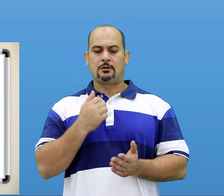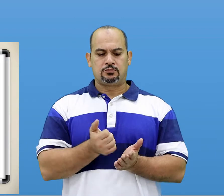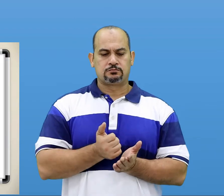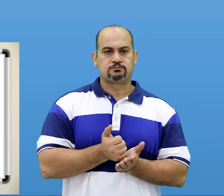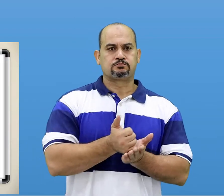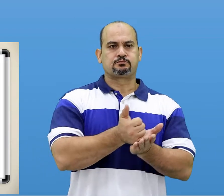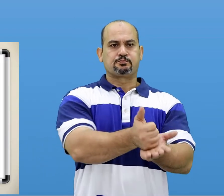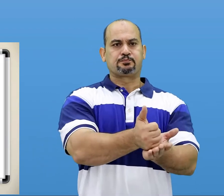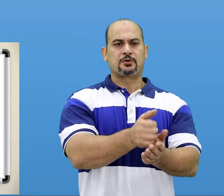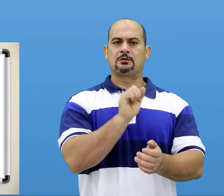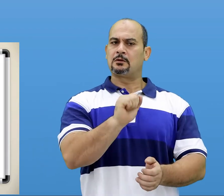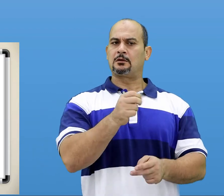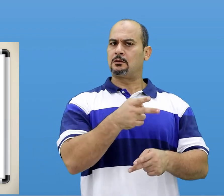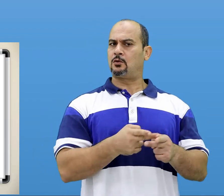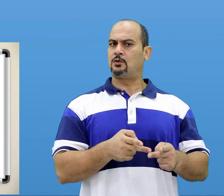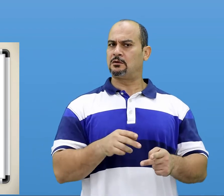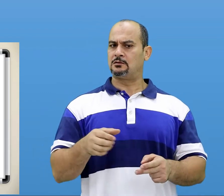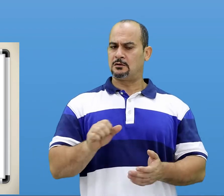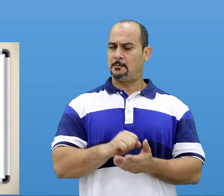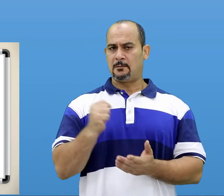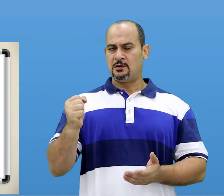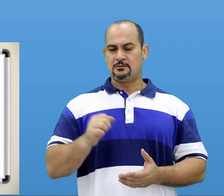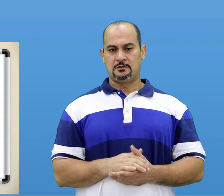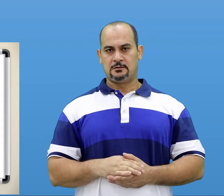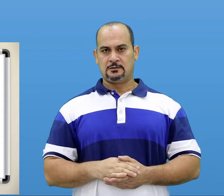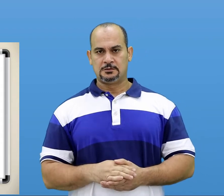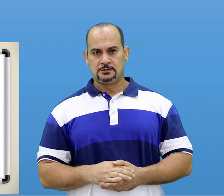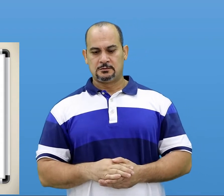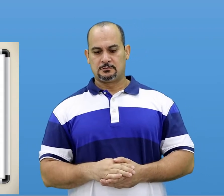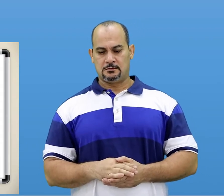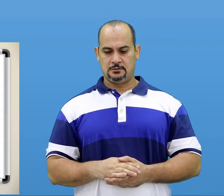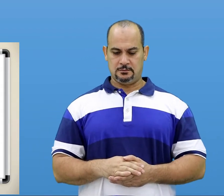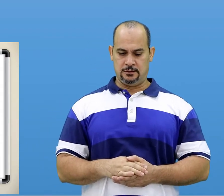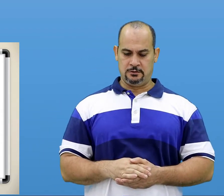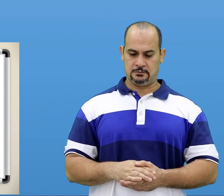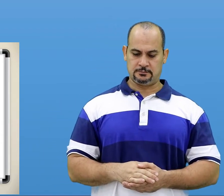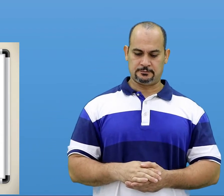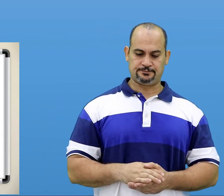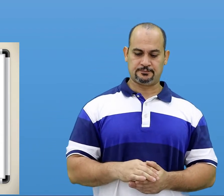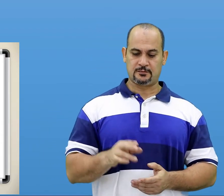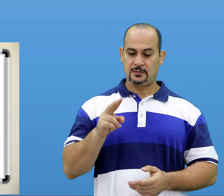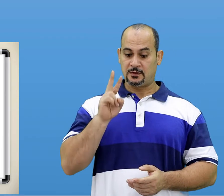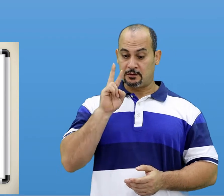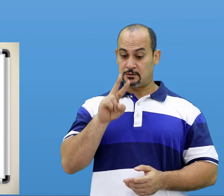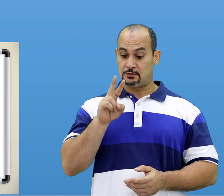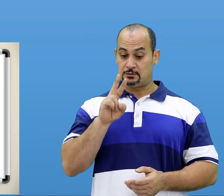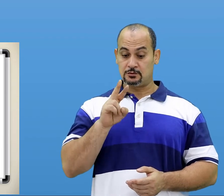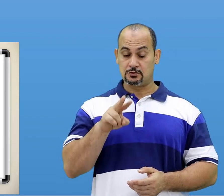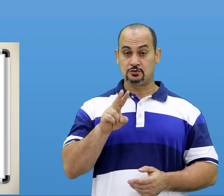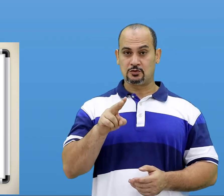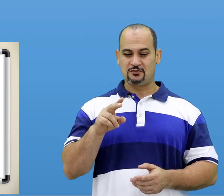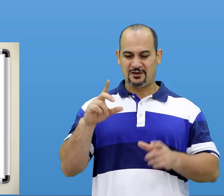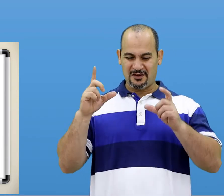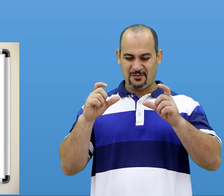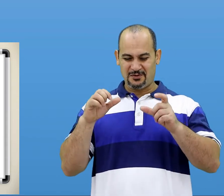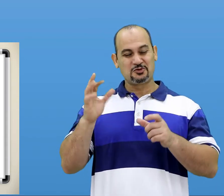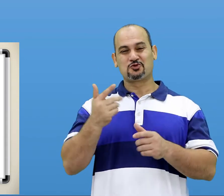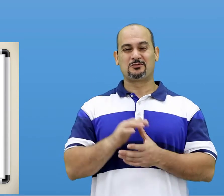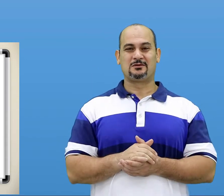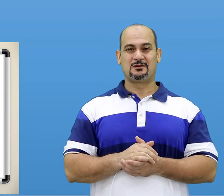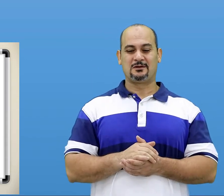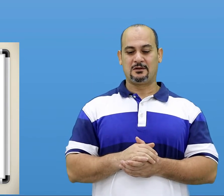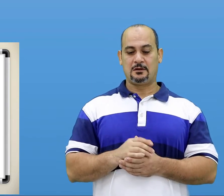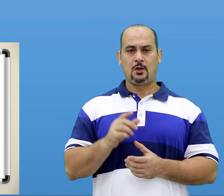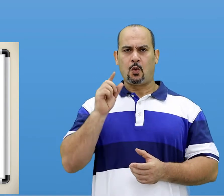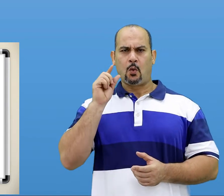voluntary work for your country. Look at this picture, and also this picture describes itself in some way.